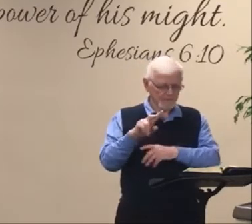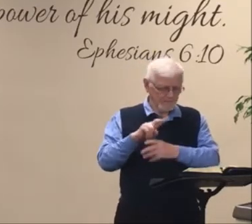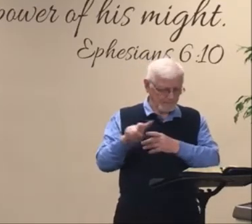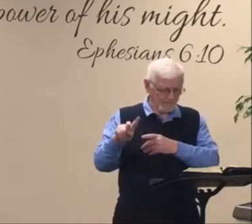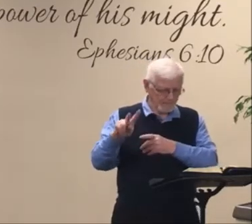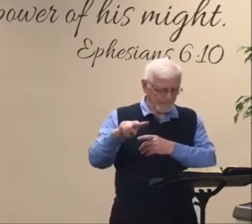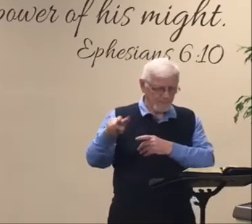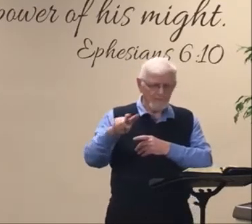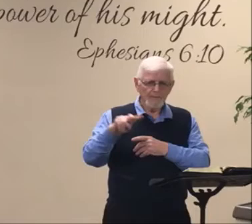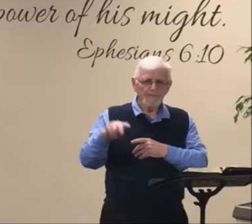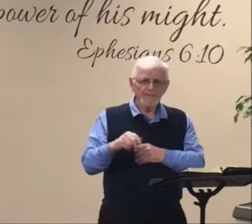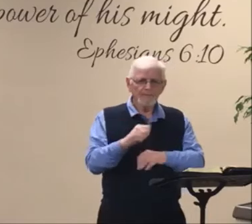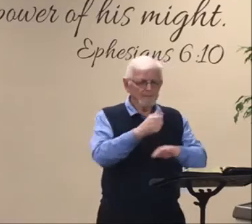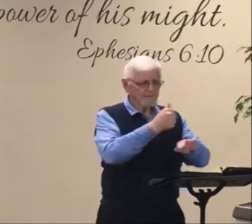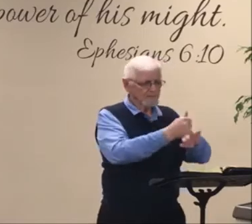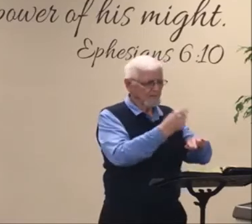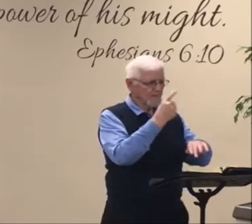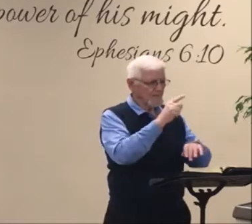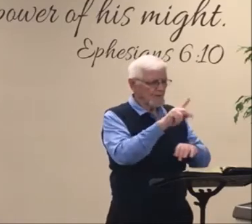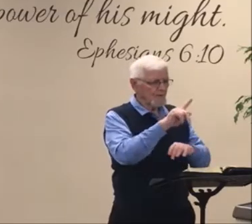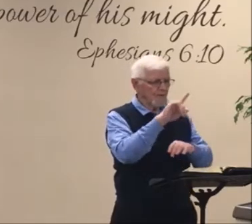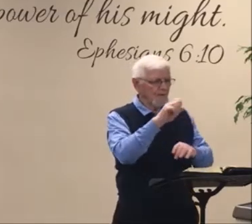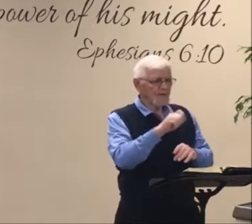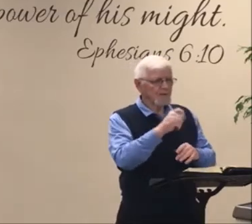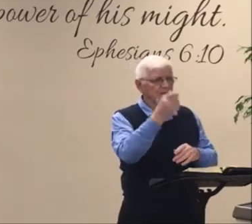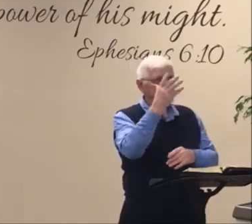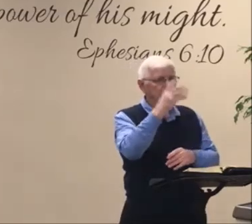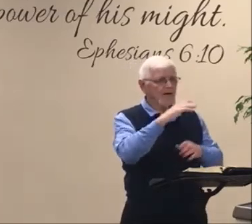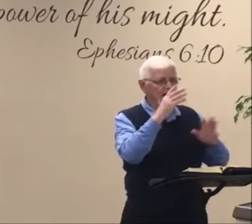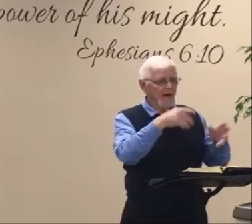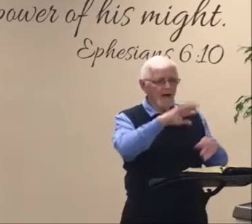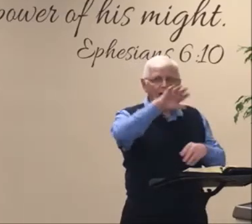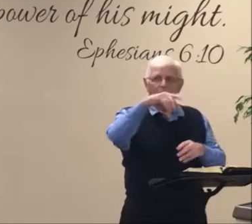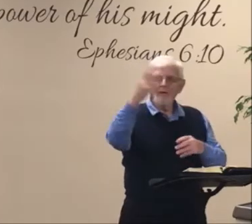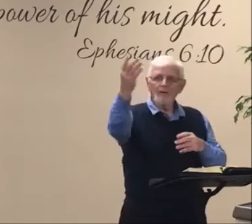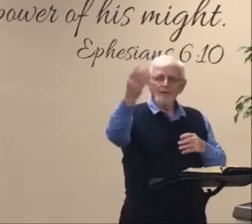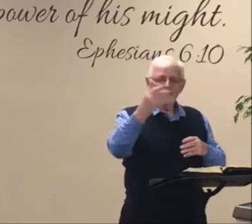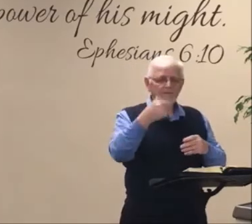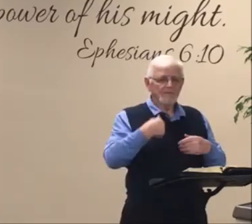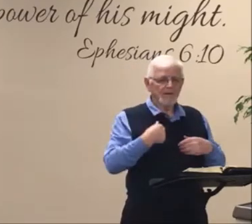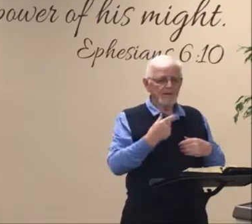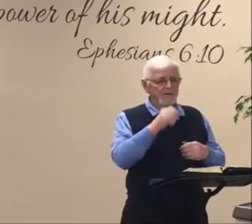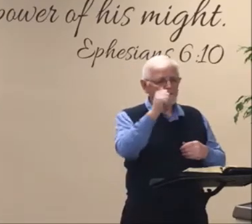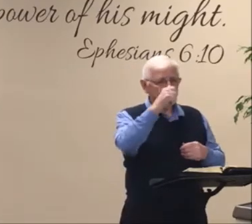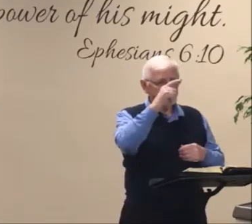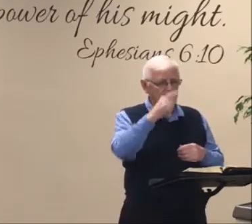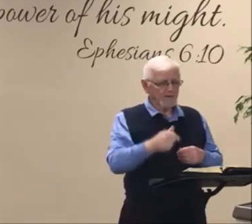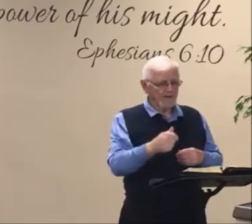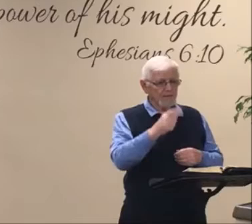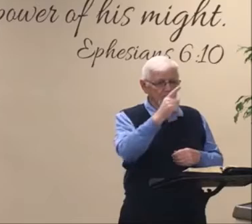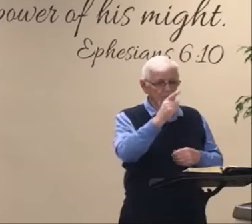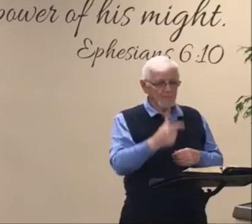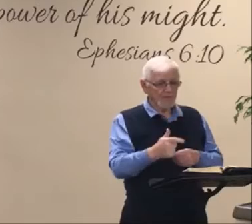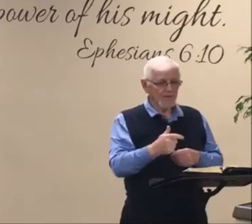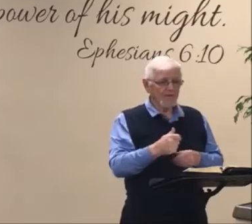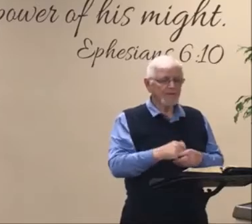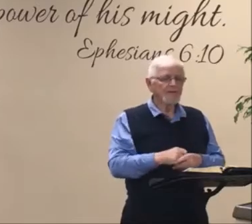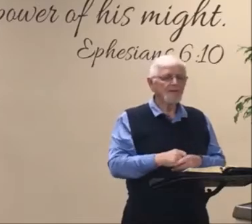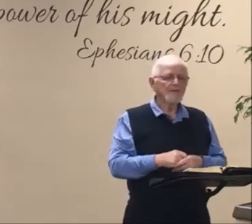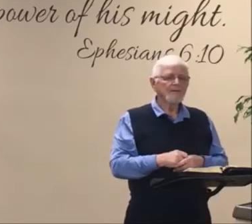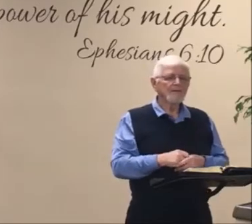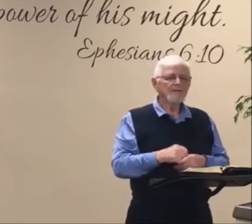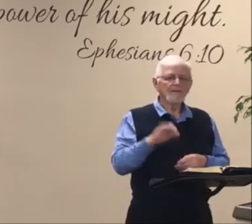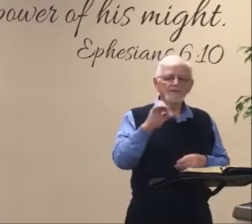stone which I have set for a pillar shall be God's house, and of all that thou shalt give me will I surely give the tenth unto thee. Then Jacob went on his